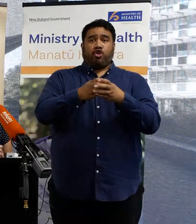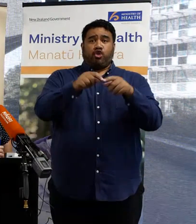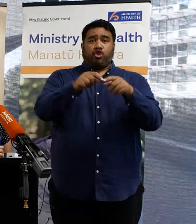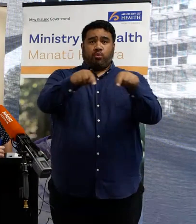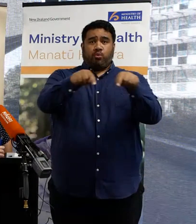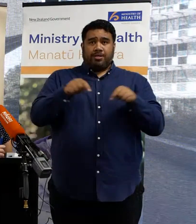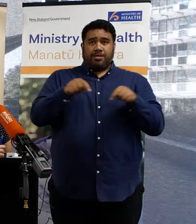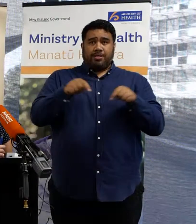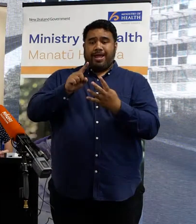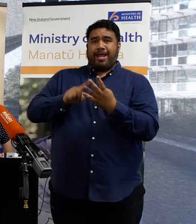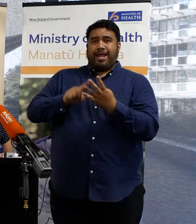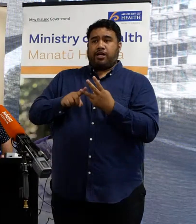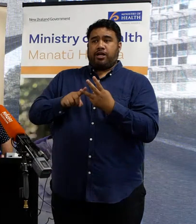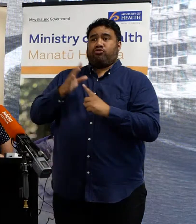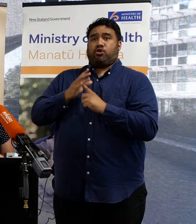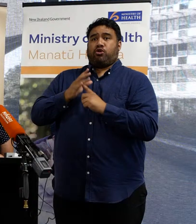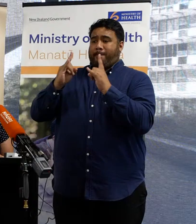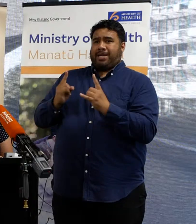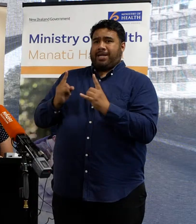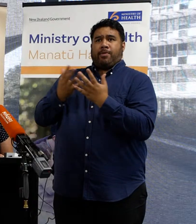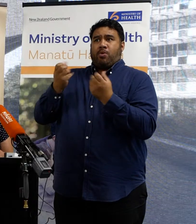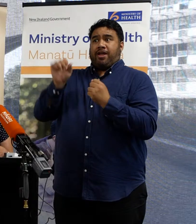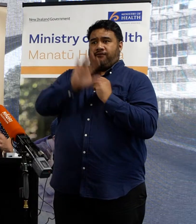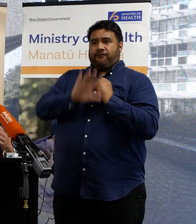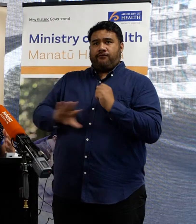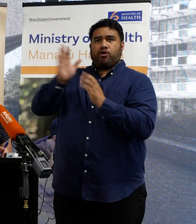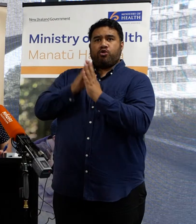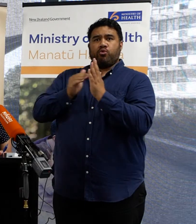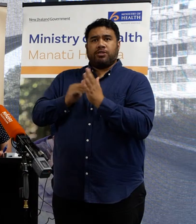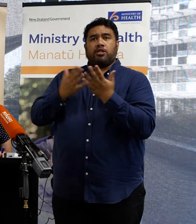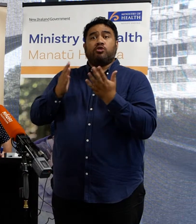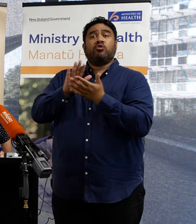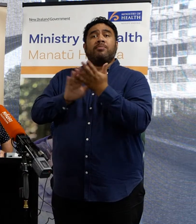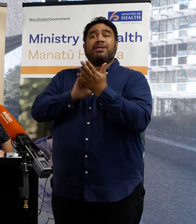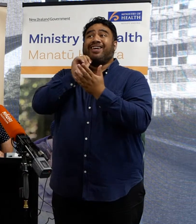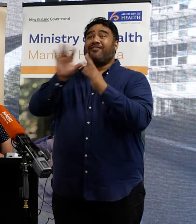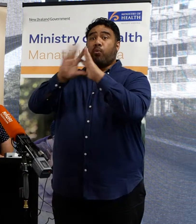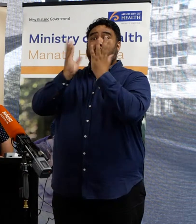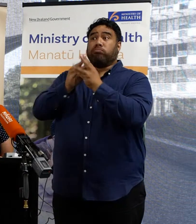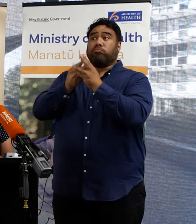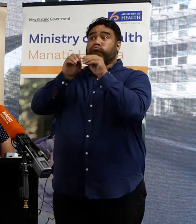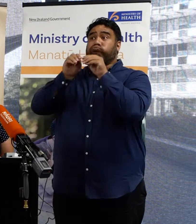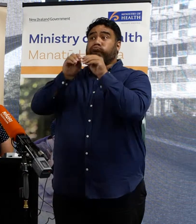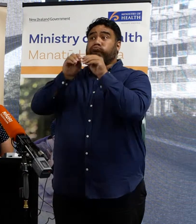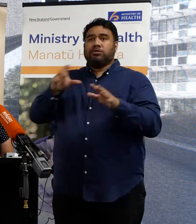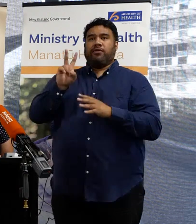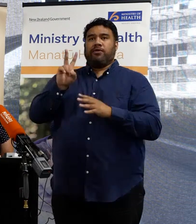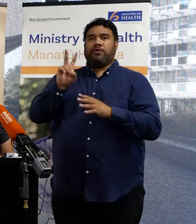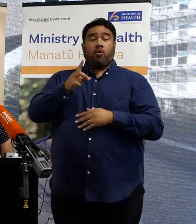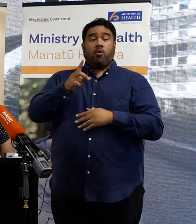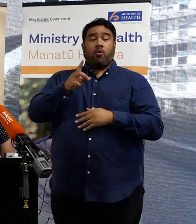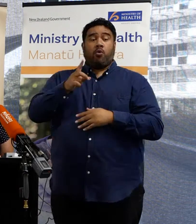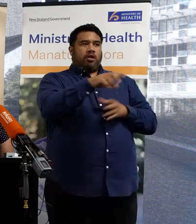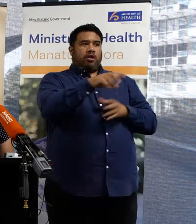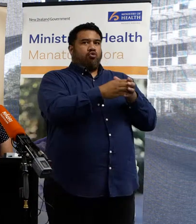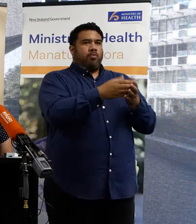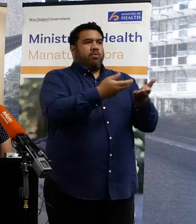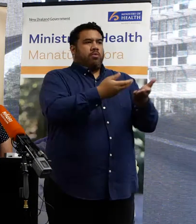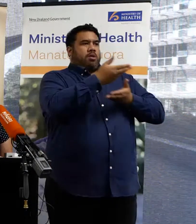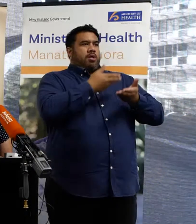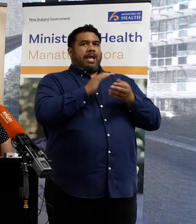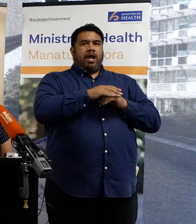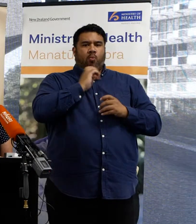the country. In a pandemic scenario, we would use this group to provide advice on how best to